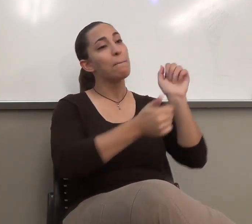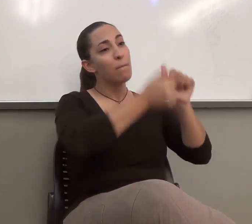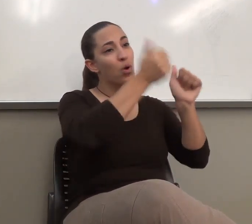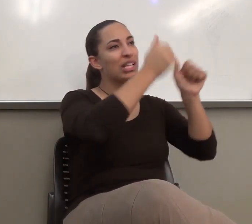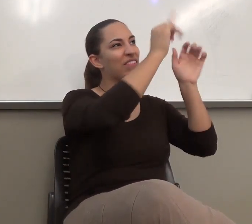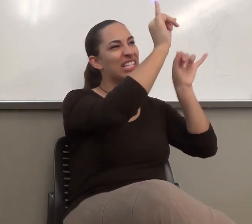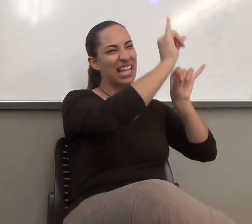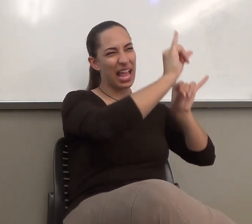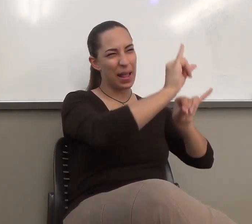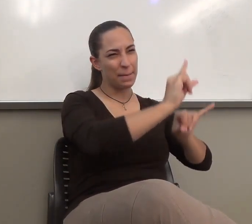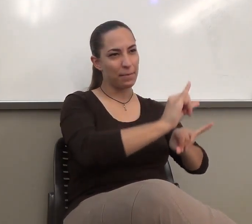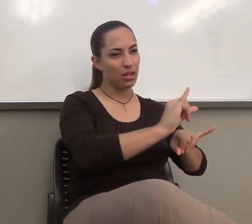Does that make any sense?